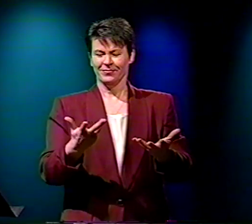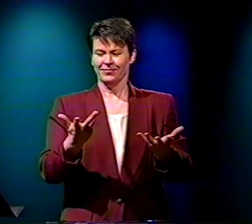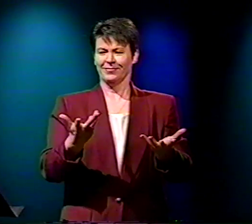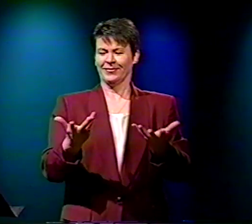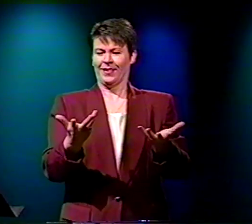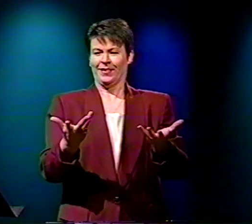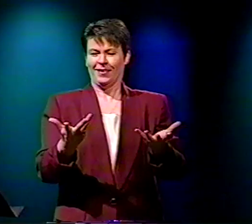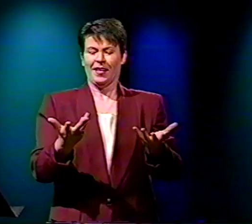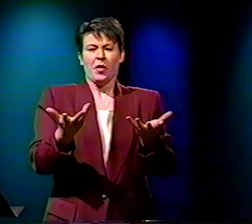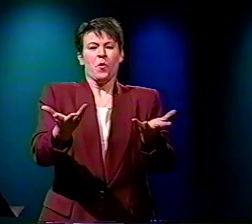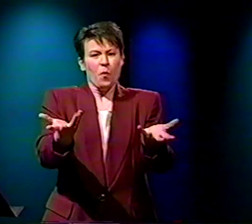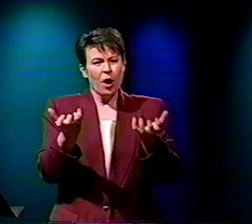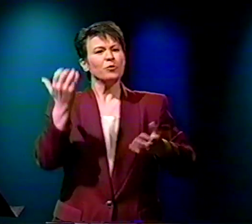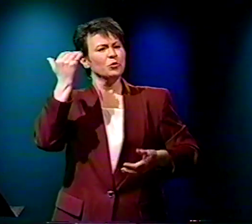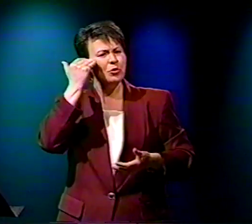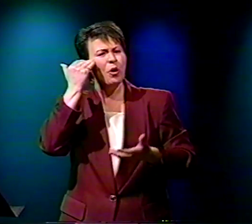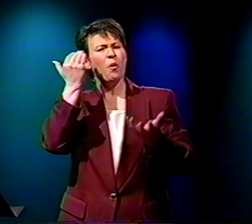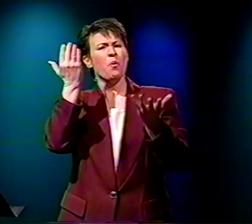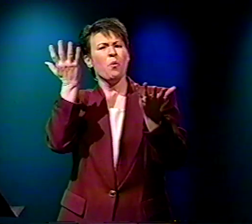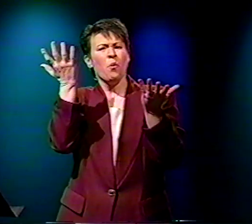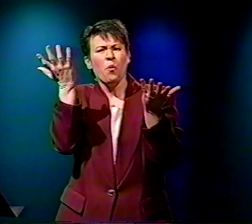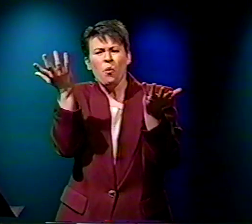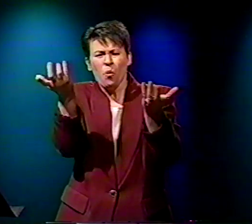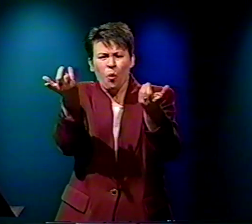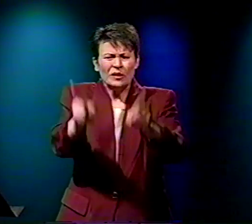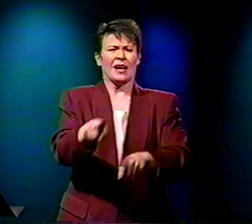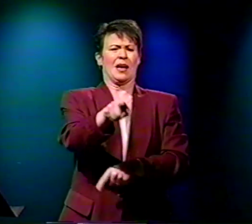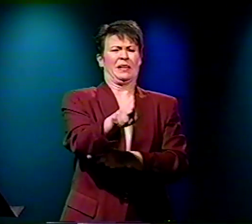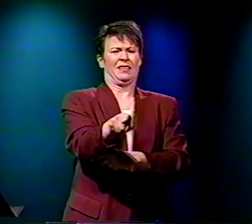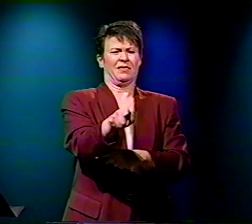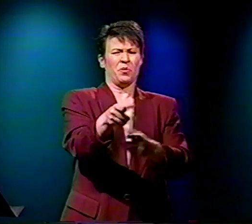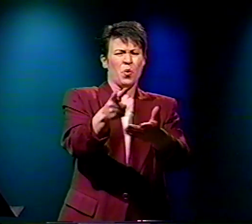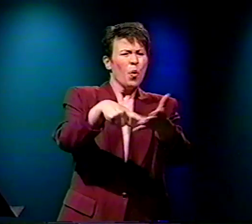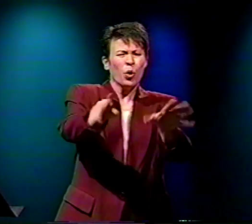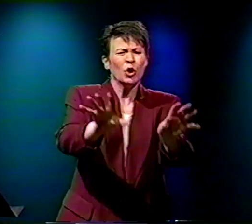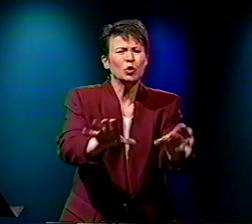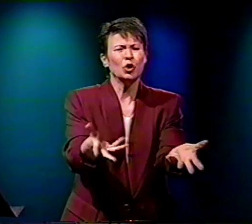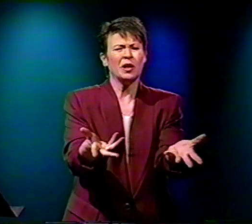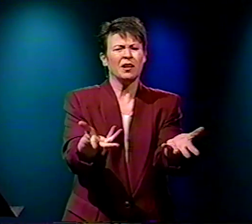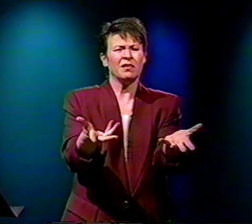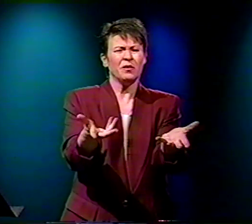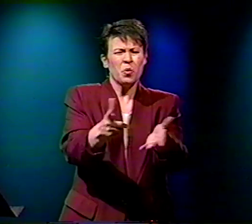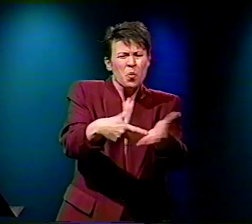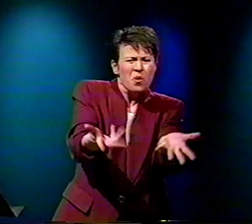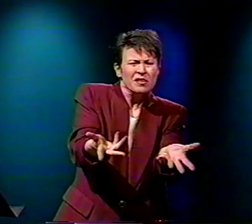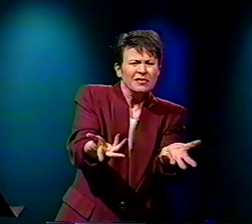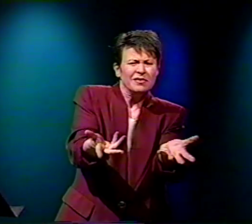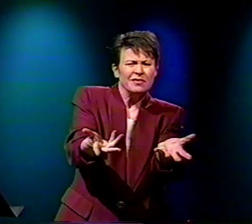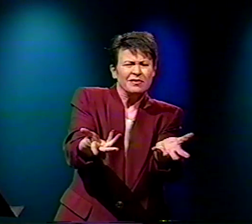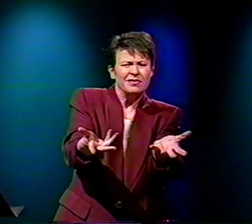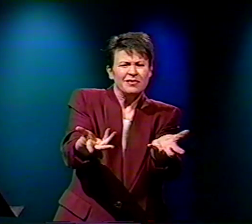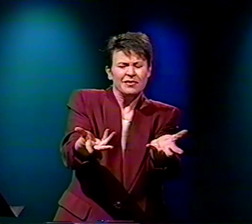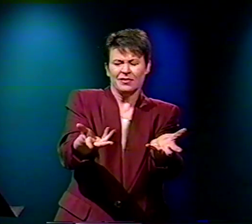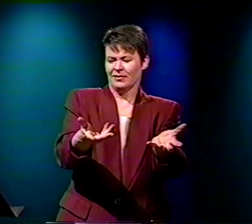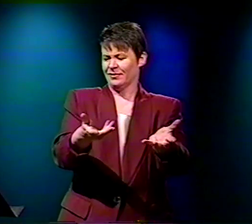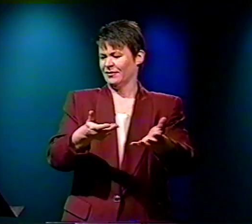you know, signing it literally. And they wanted to know what was happening. What do you mean? What are you doing? What is